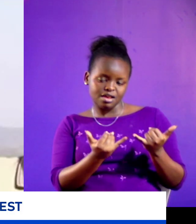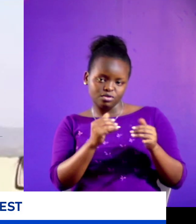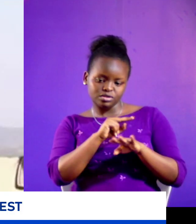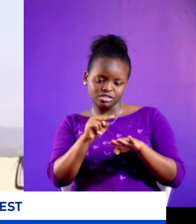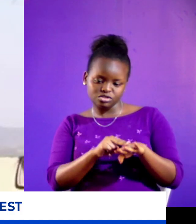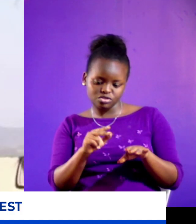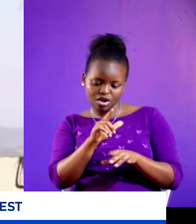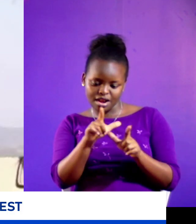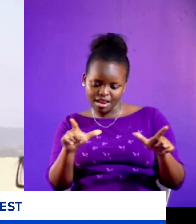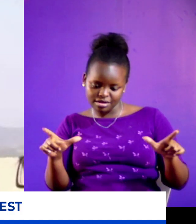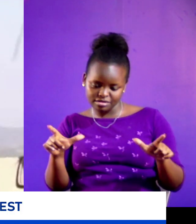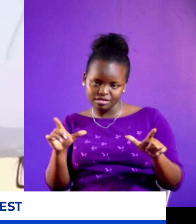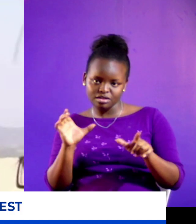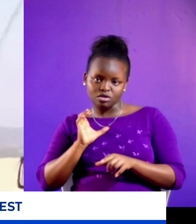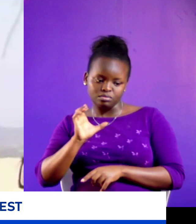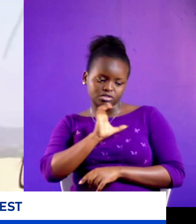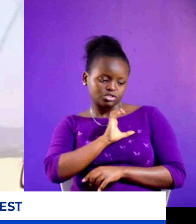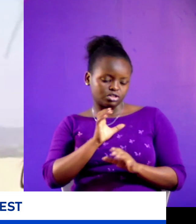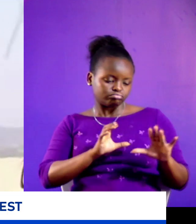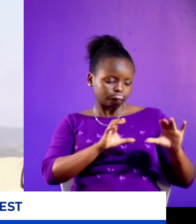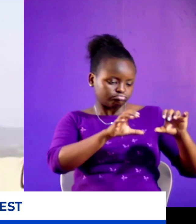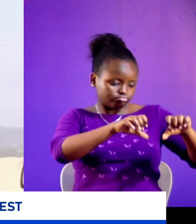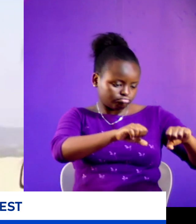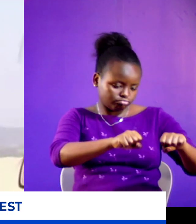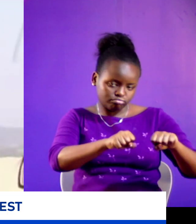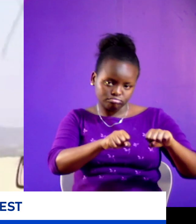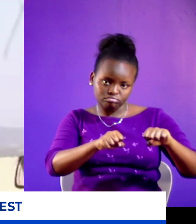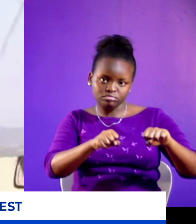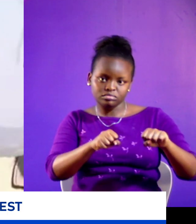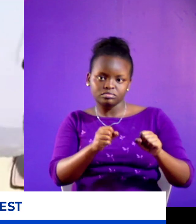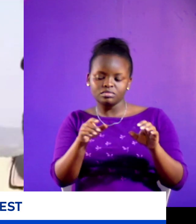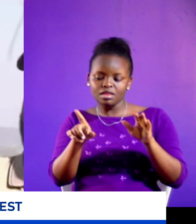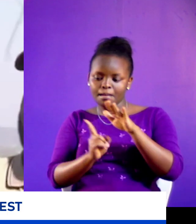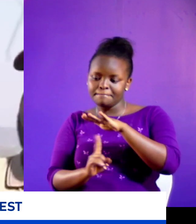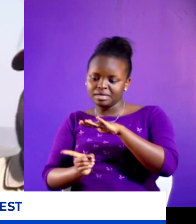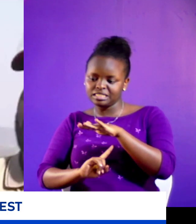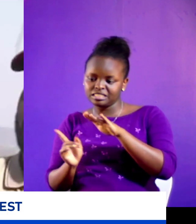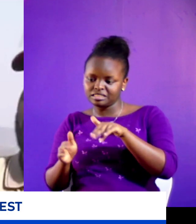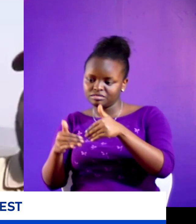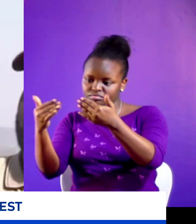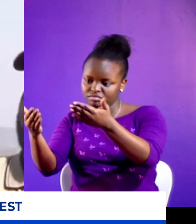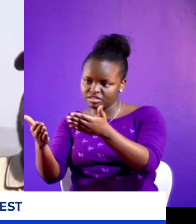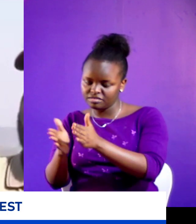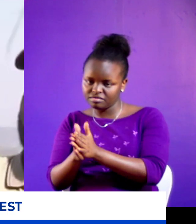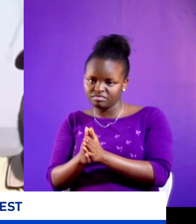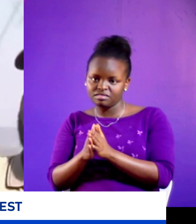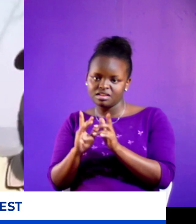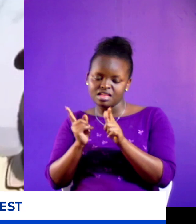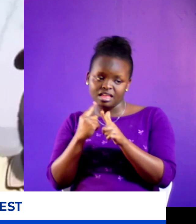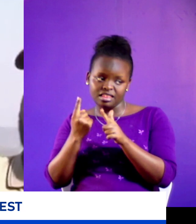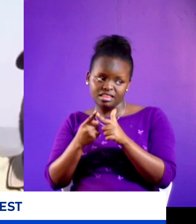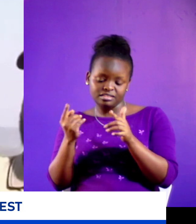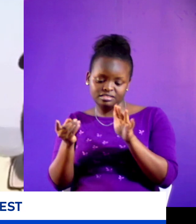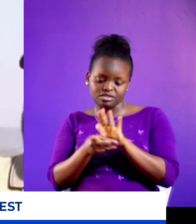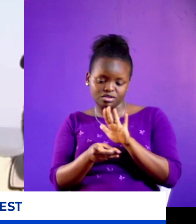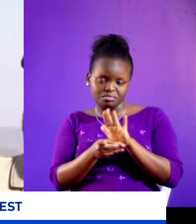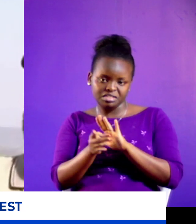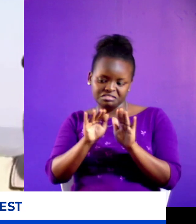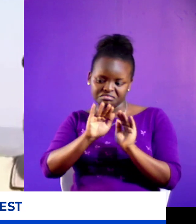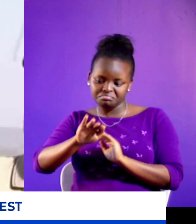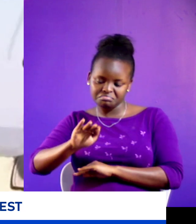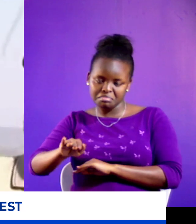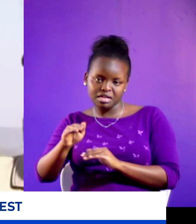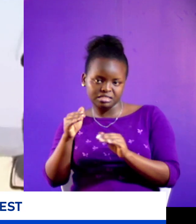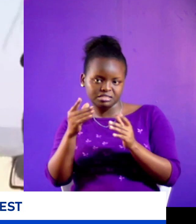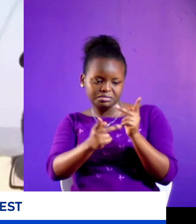assumed those powers, to take it to the ministry for them to document the remaining process,